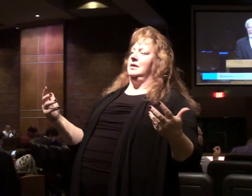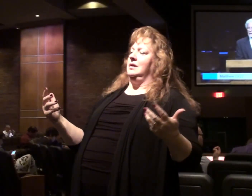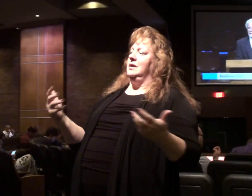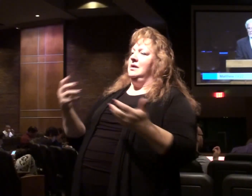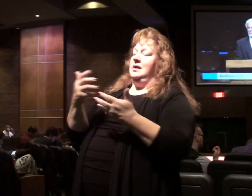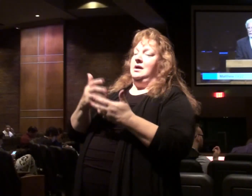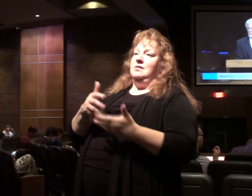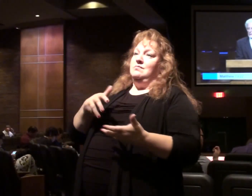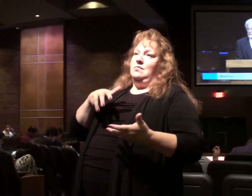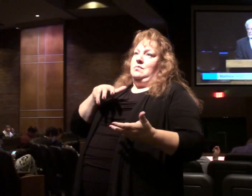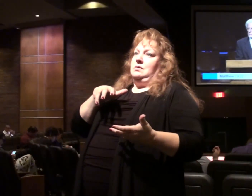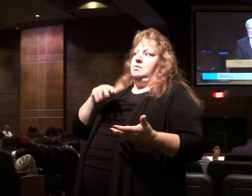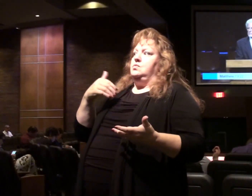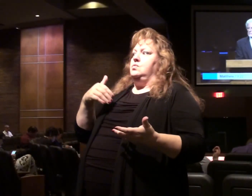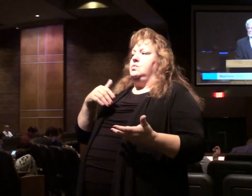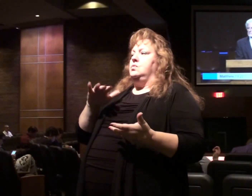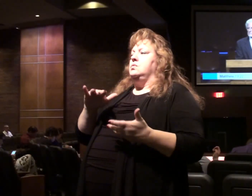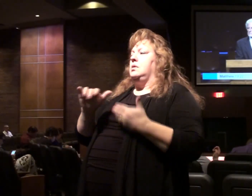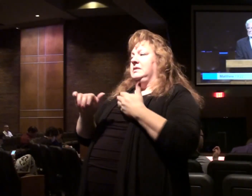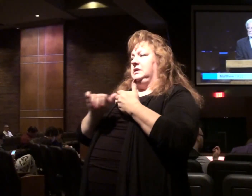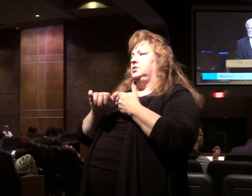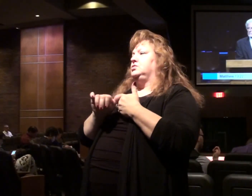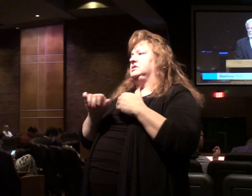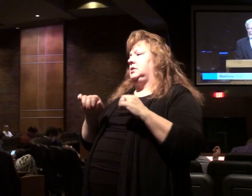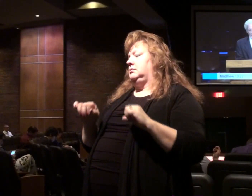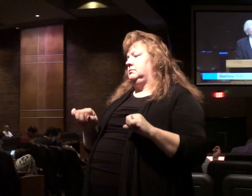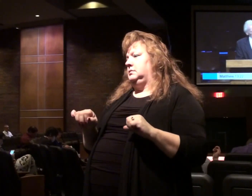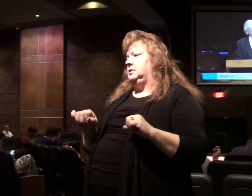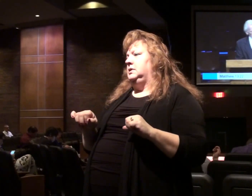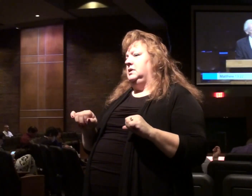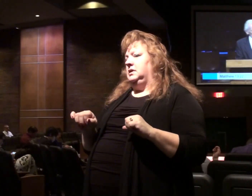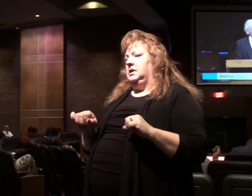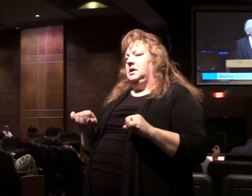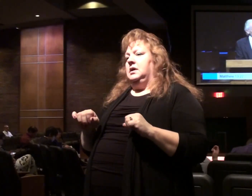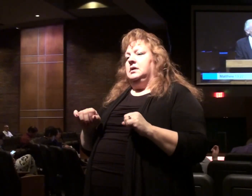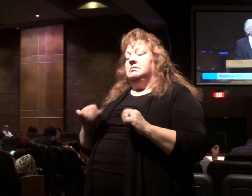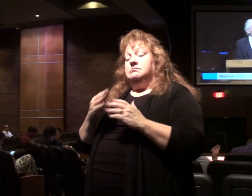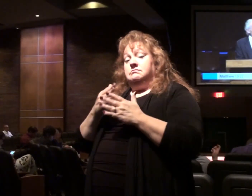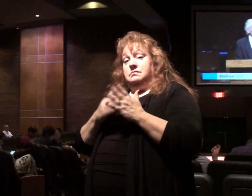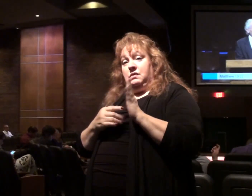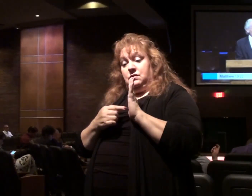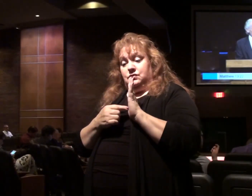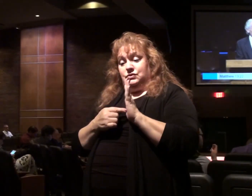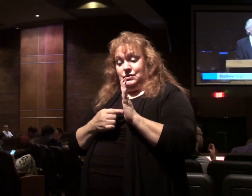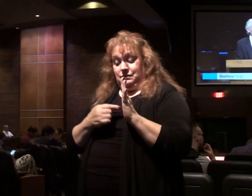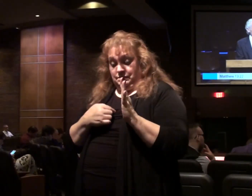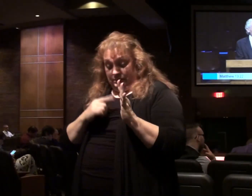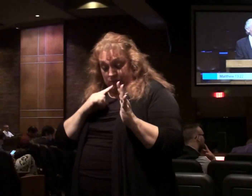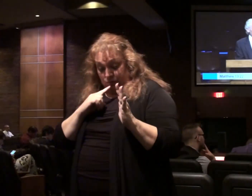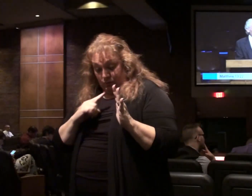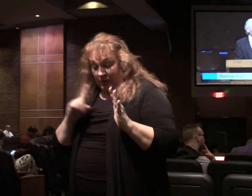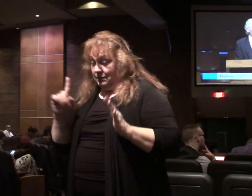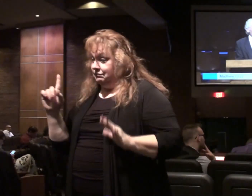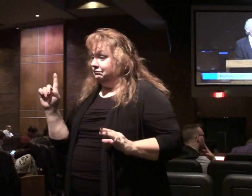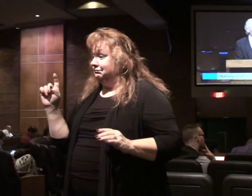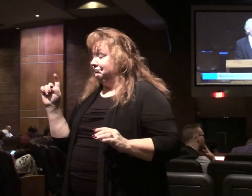Prosperity has its own dangers. And part of it is to test our genuineness.